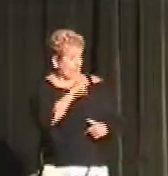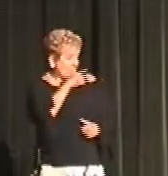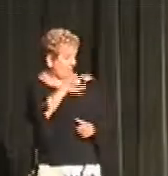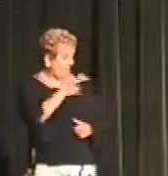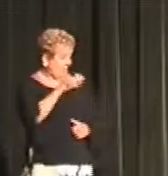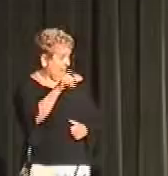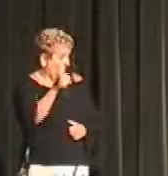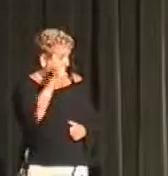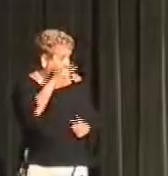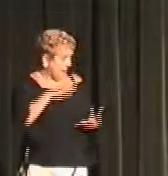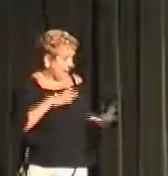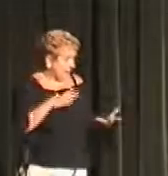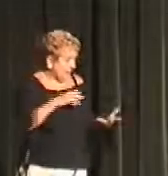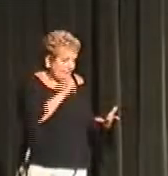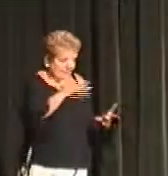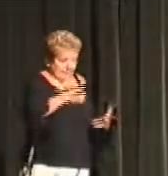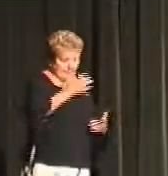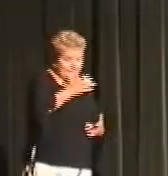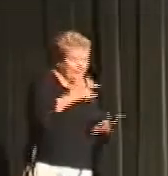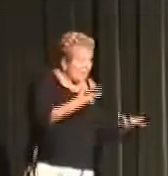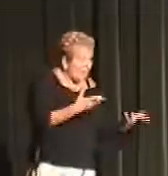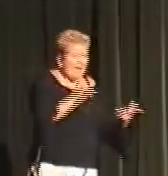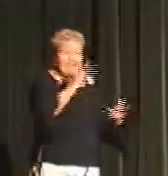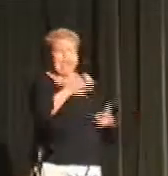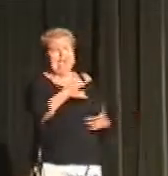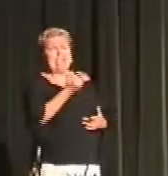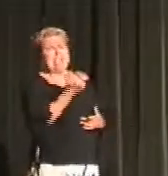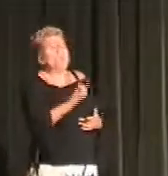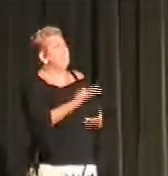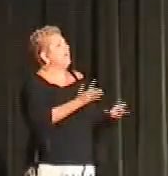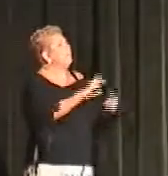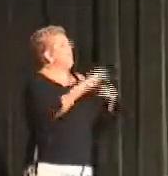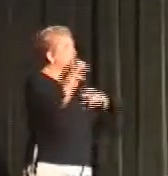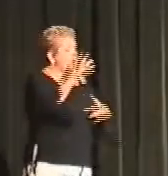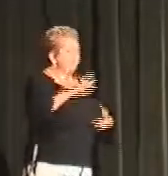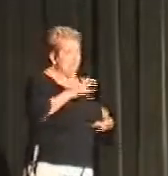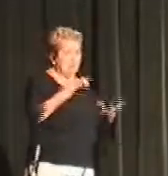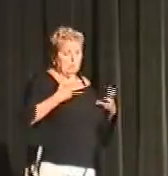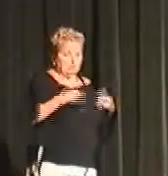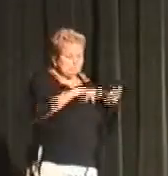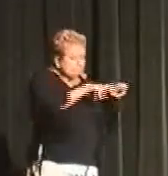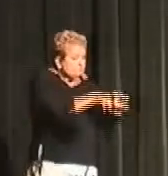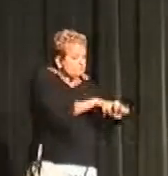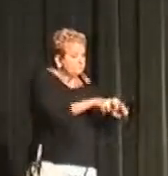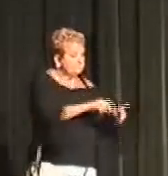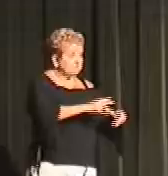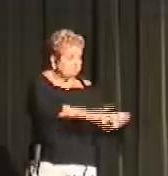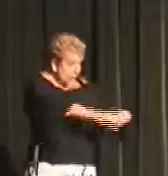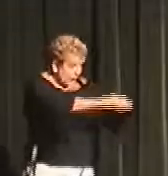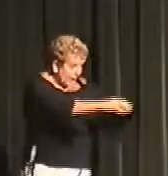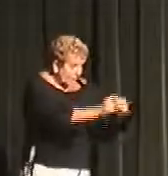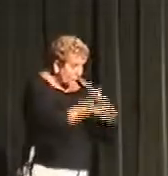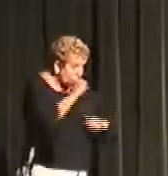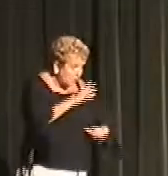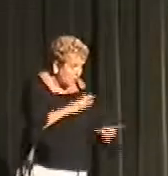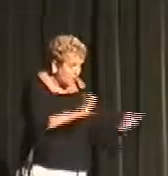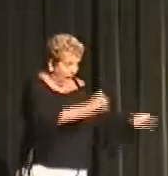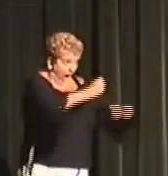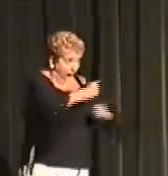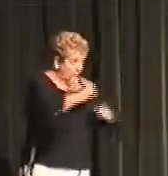here were alcoholic women, and I didn't like them. I didn't like sitting next to women. I did not shake hands with women. I most assuredly did not hug women, and I did not